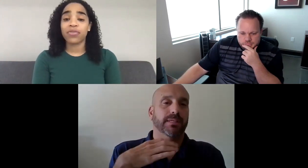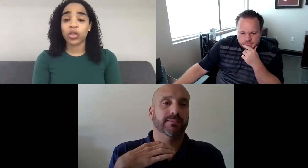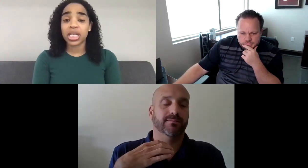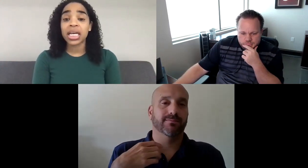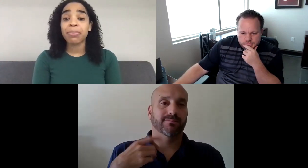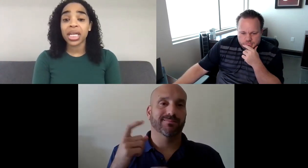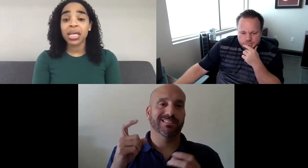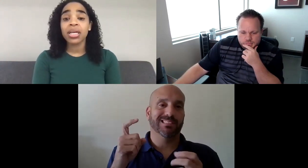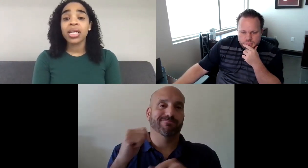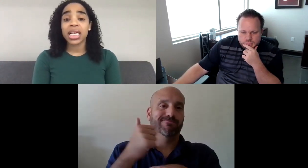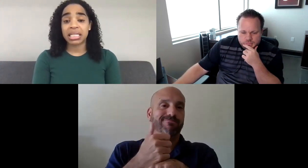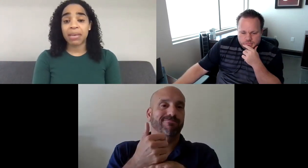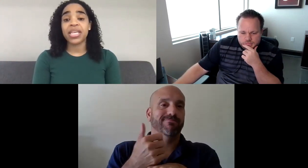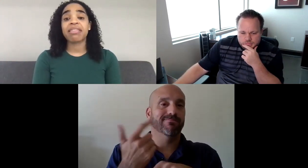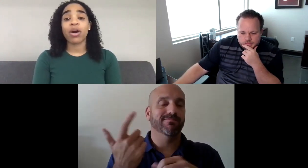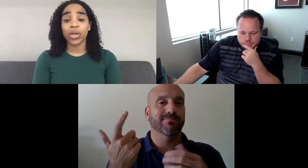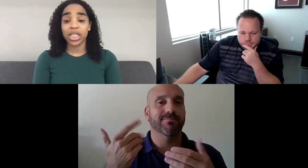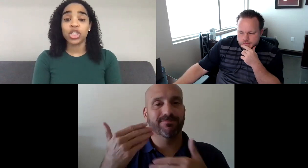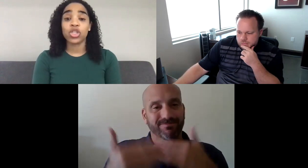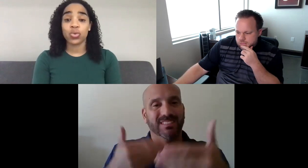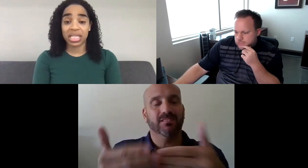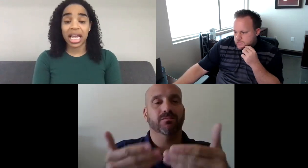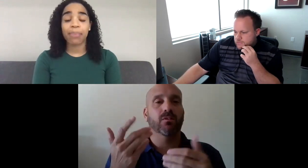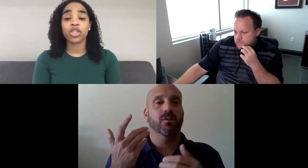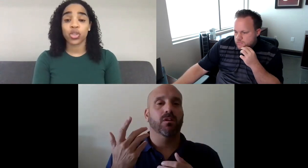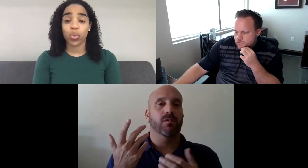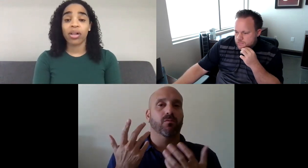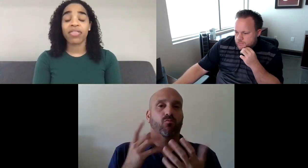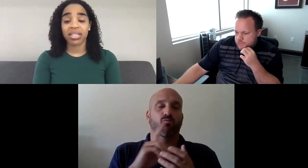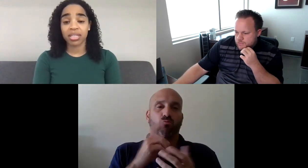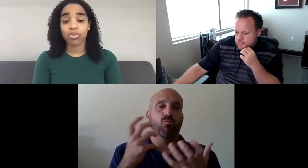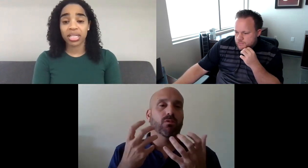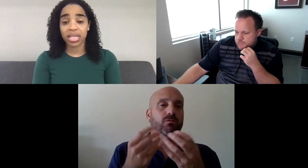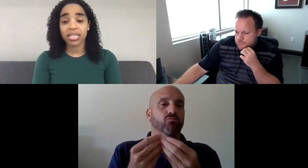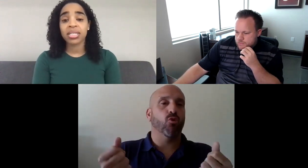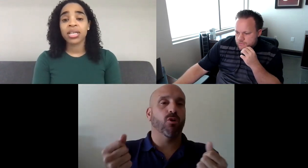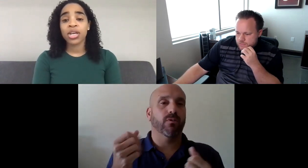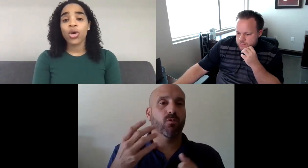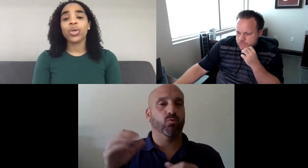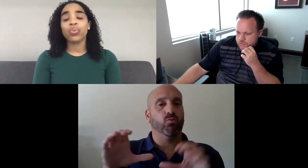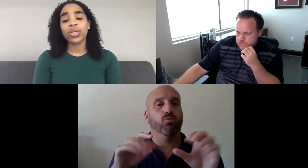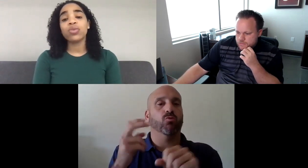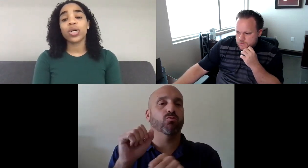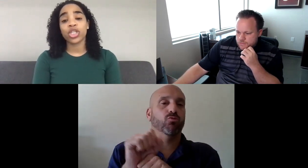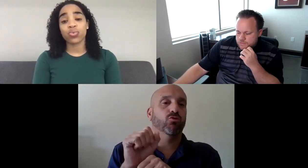diversity committee is something that we need to establish as well, and that's in process. We really want to